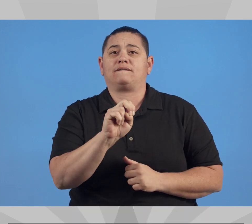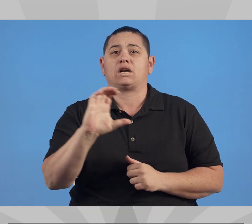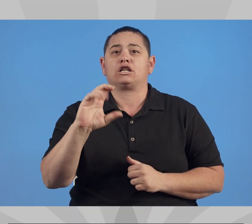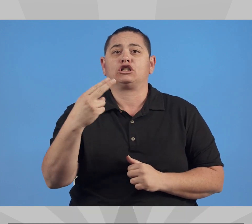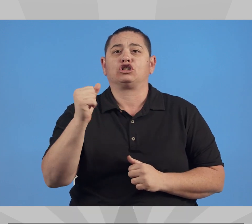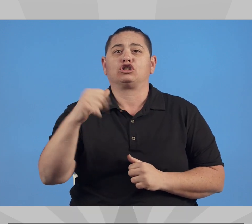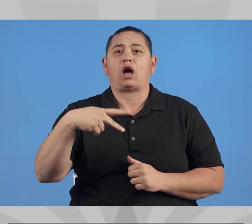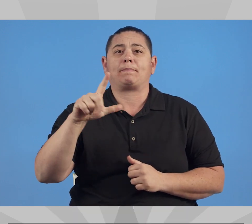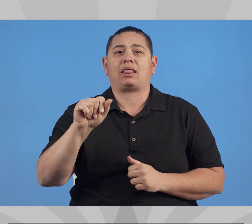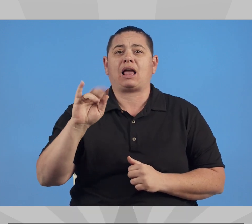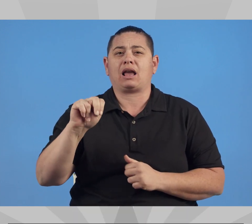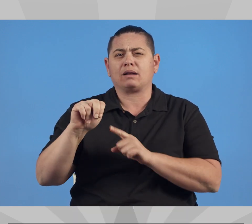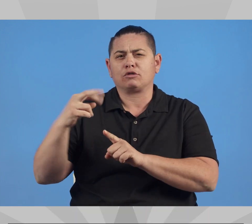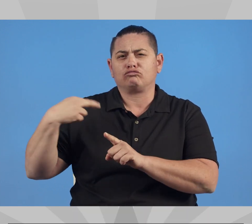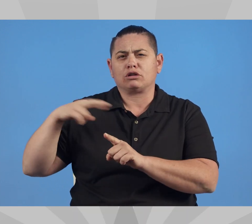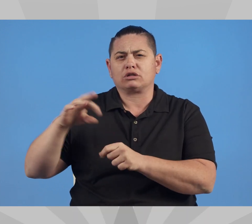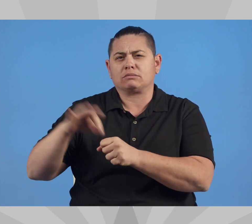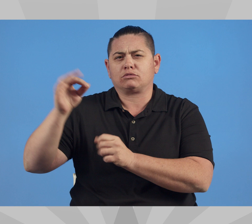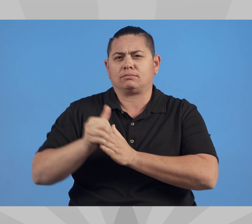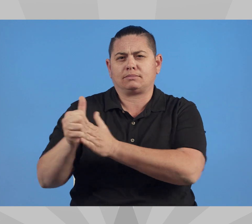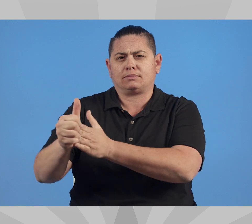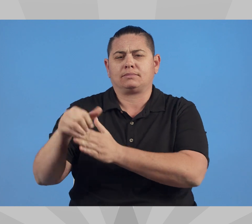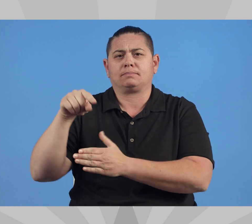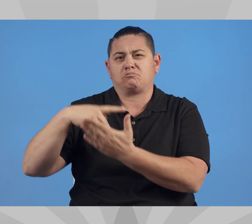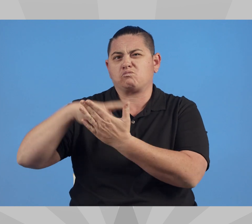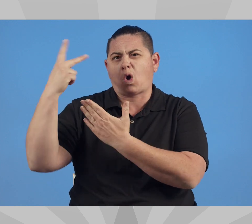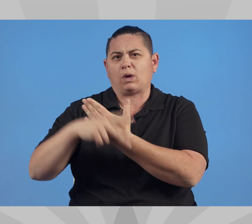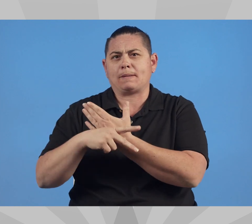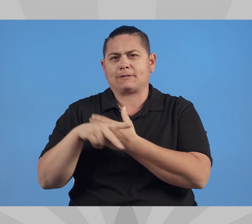into the Army Reserve Chaplain Program.